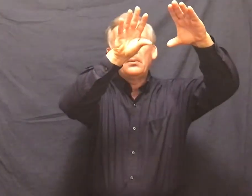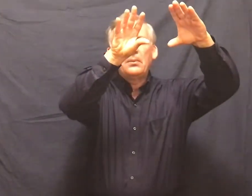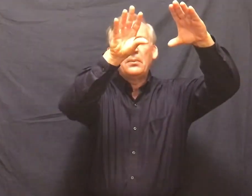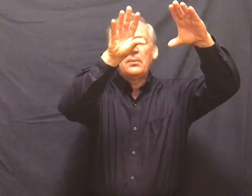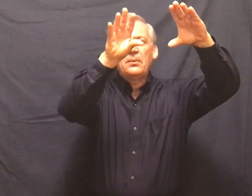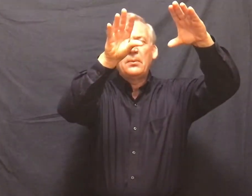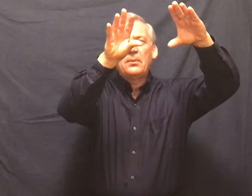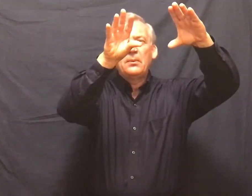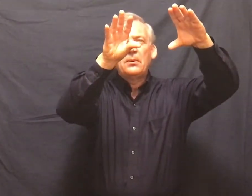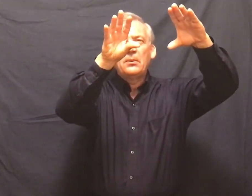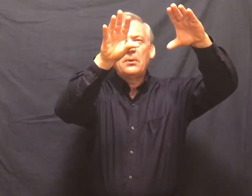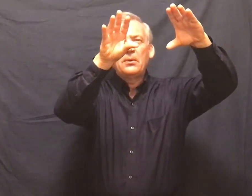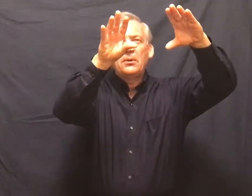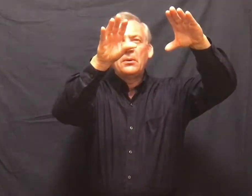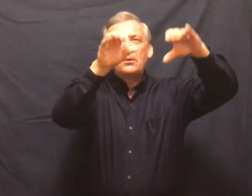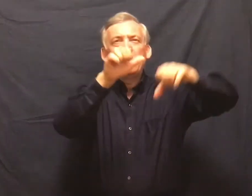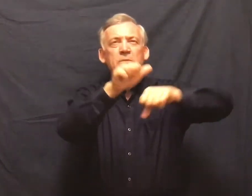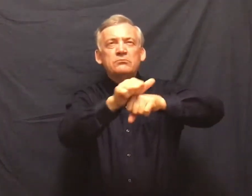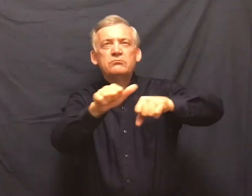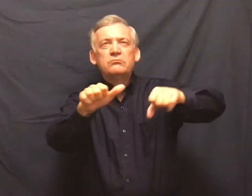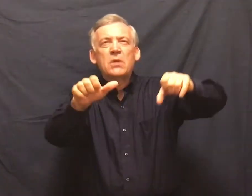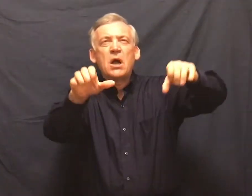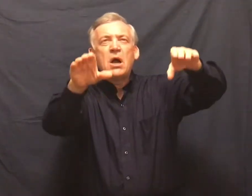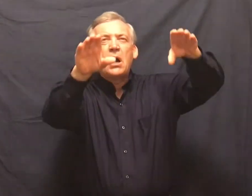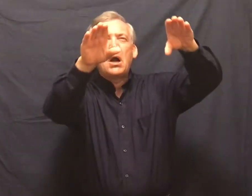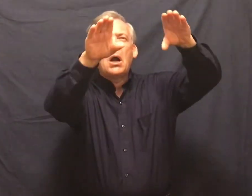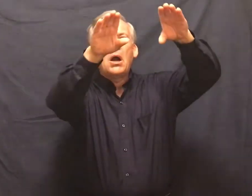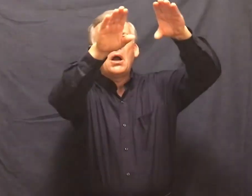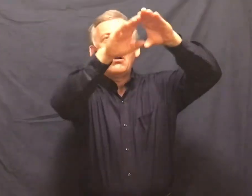And the hilltops were rosy in the sun.